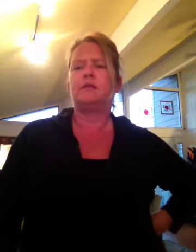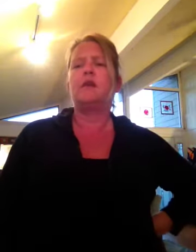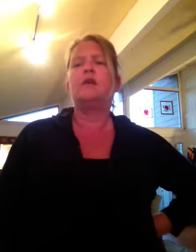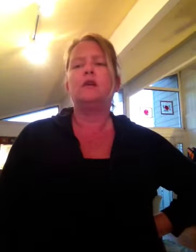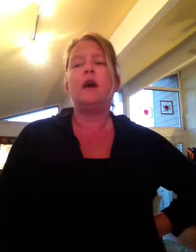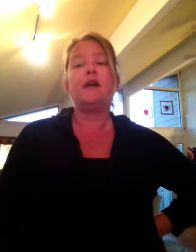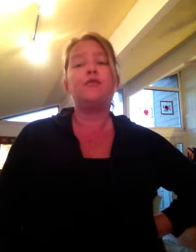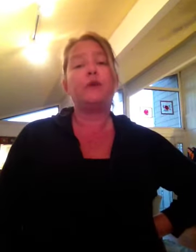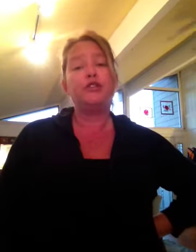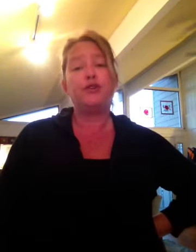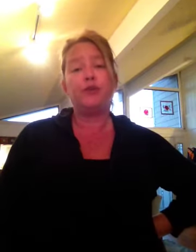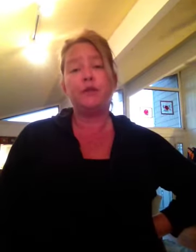I have 3 children.